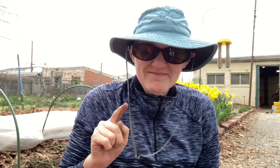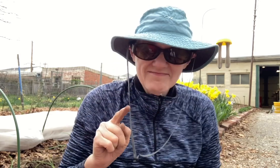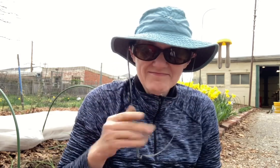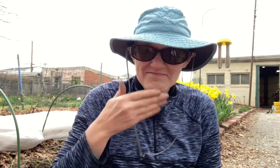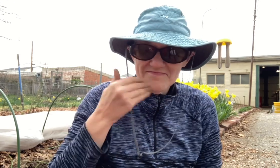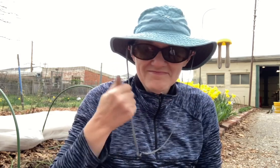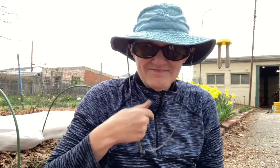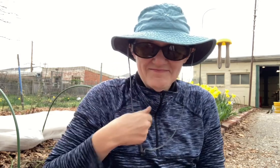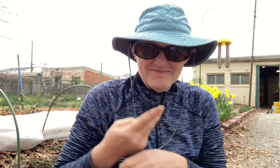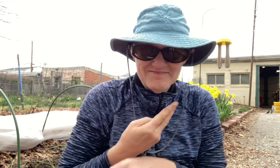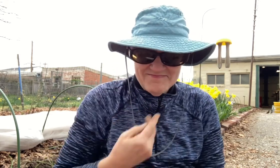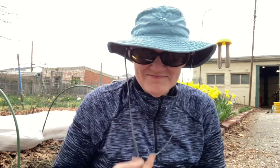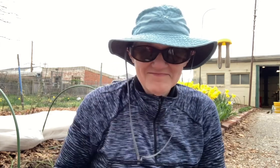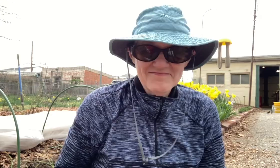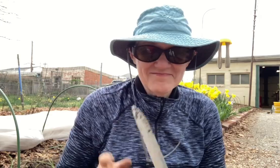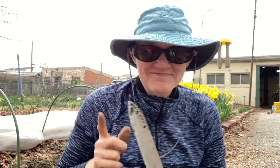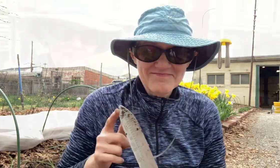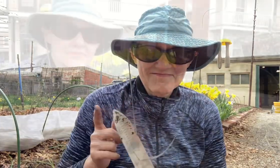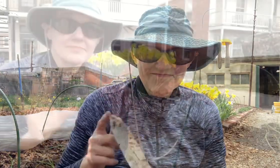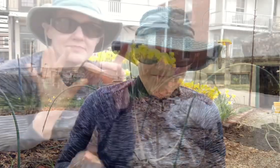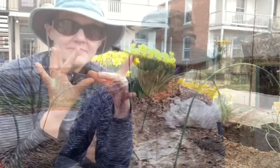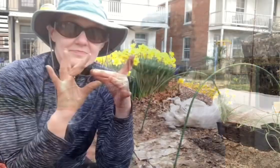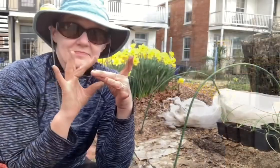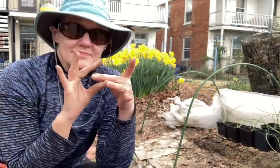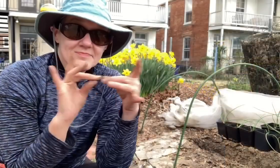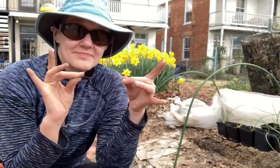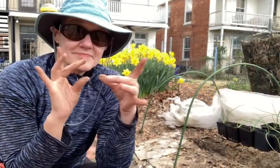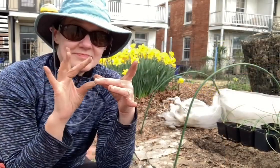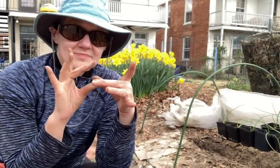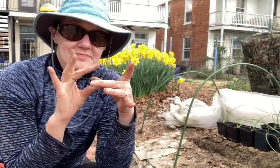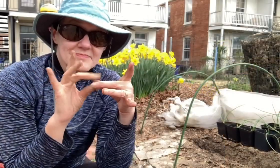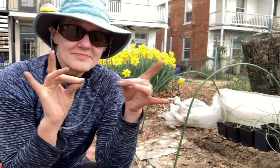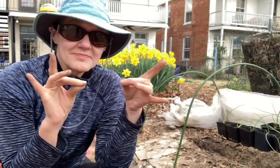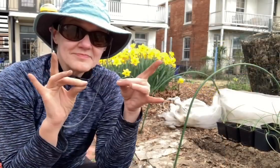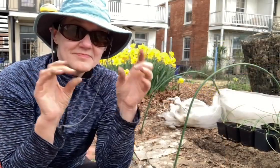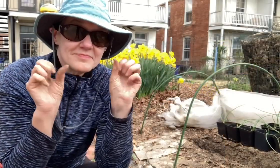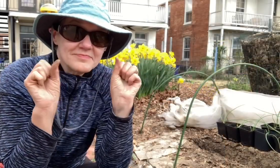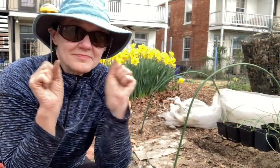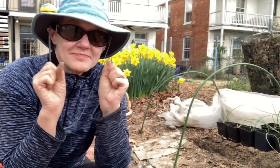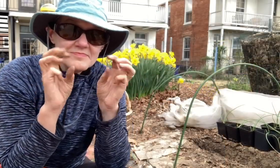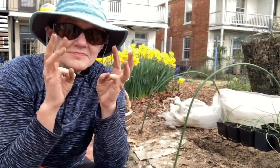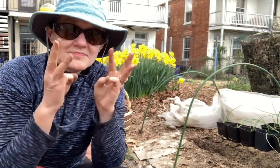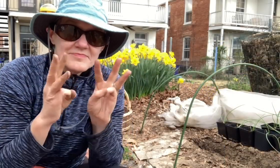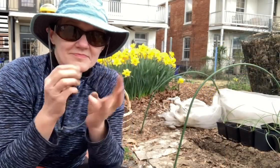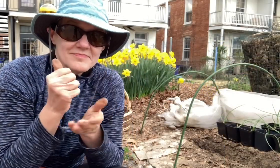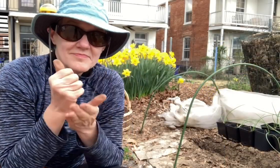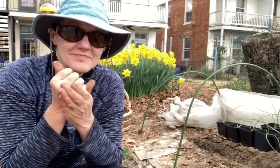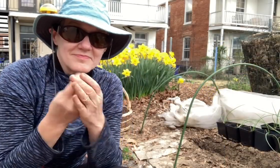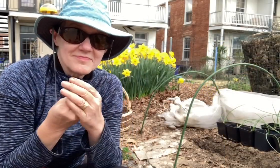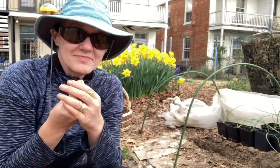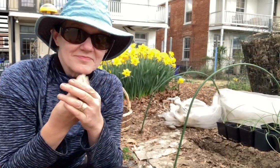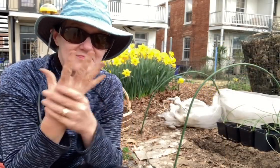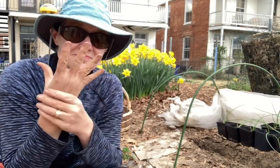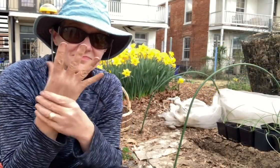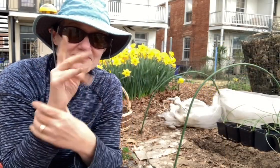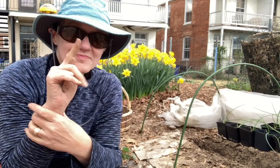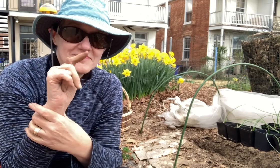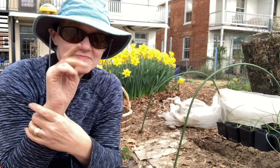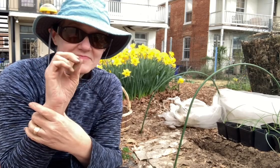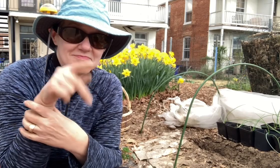you can try it with the dibber. It worked better for me to use the Hori knife. Now I said cold weather helps the